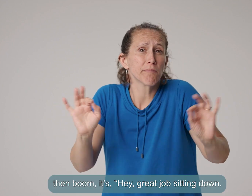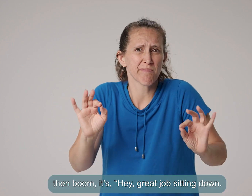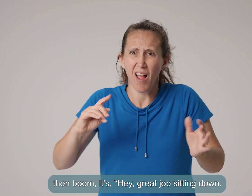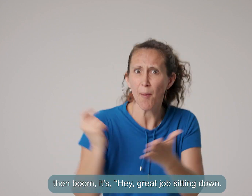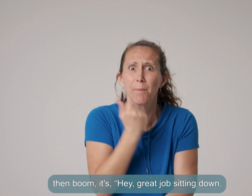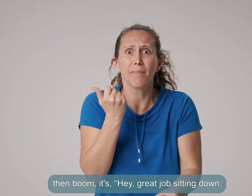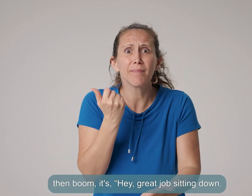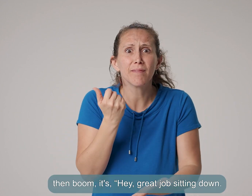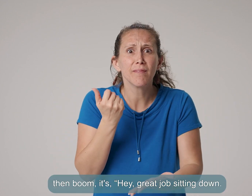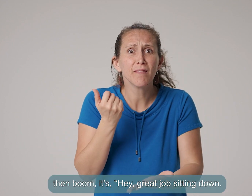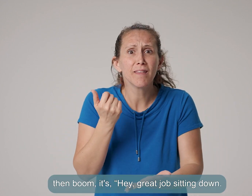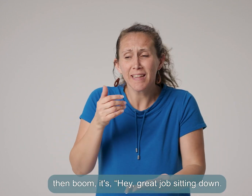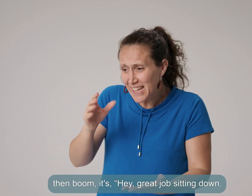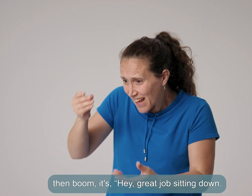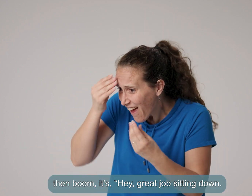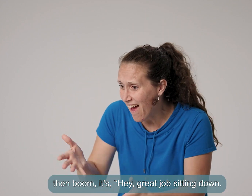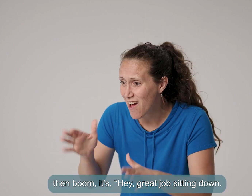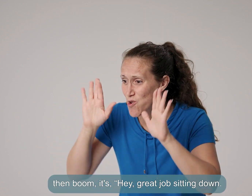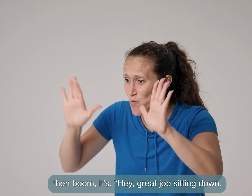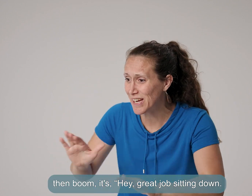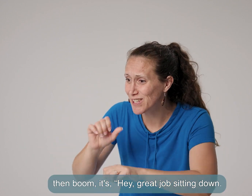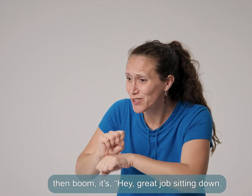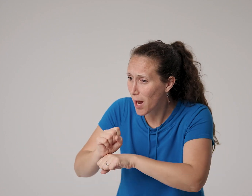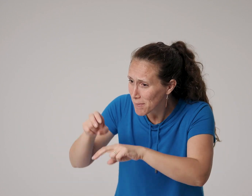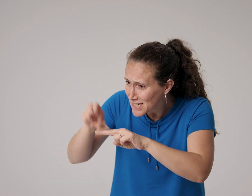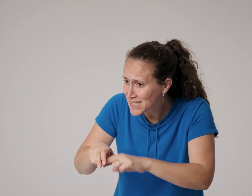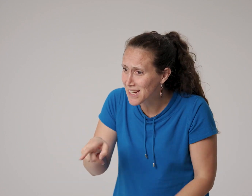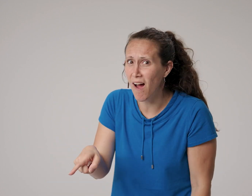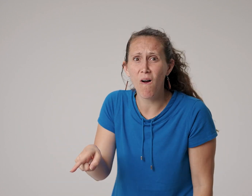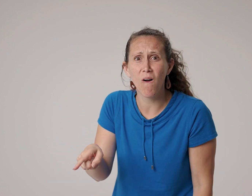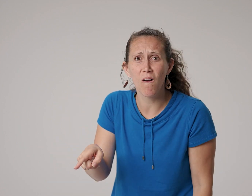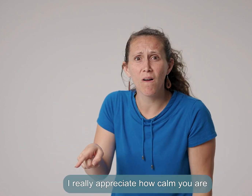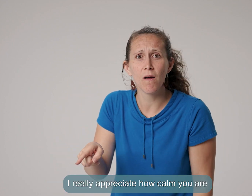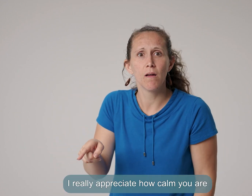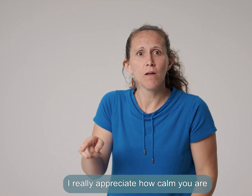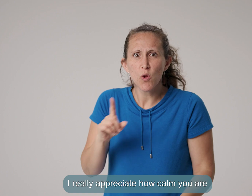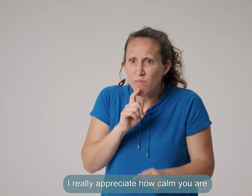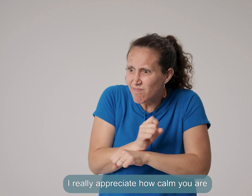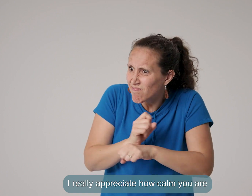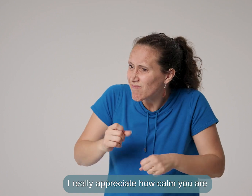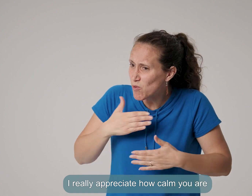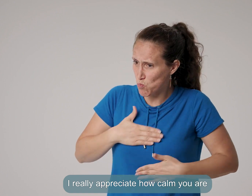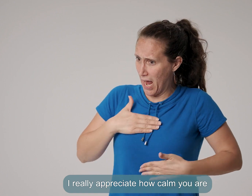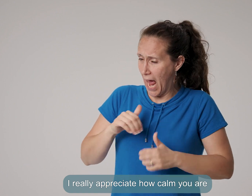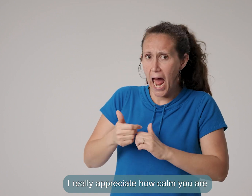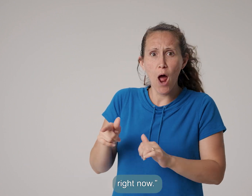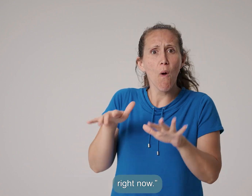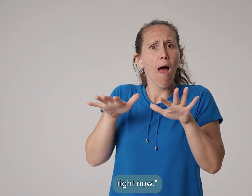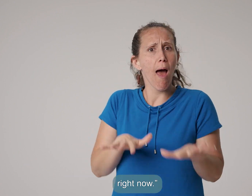then boom, it's, "Hey, great job sitting down. I really appreciate how calm you are right now."